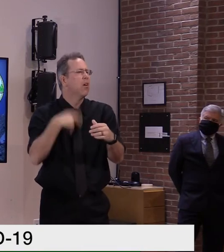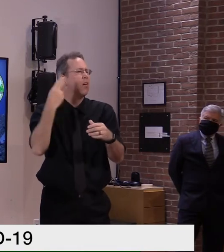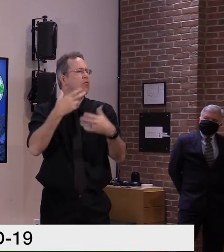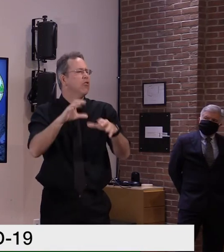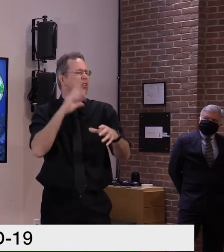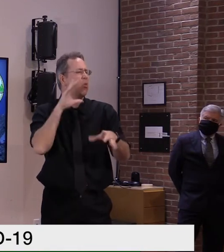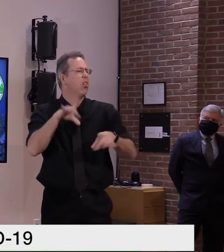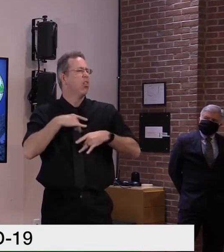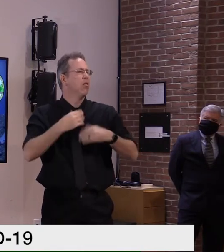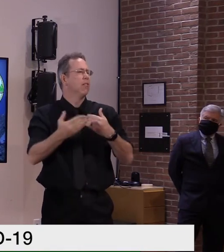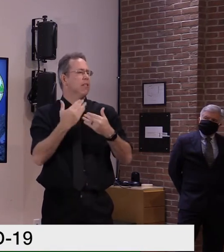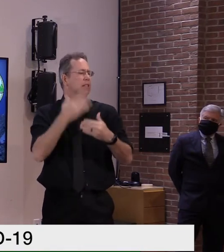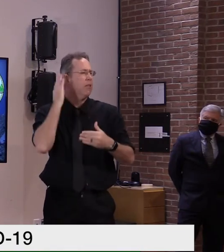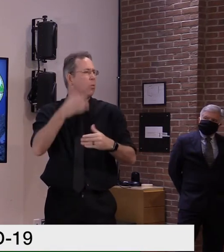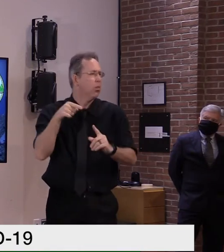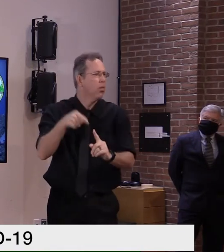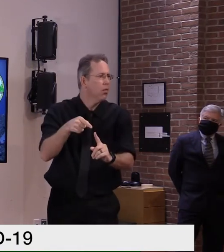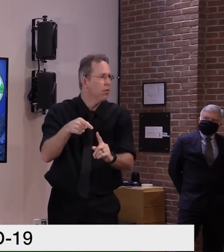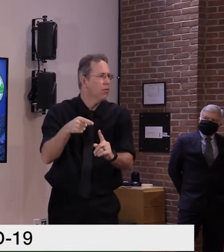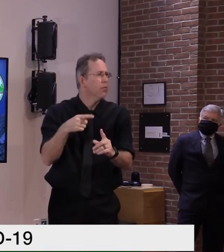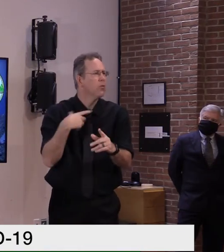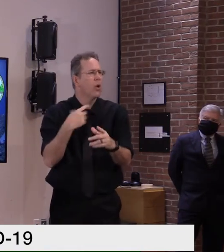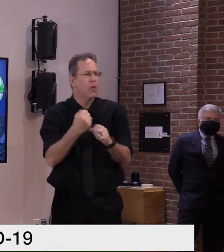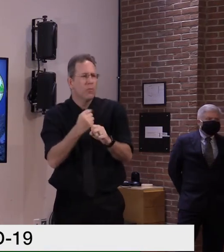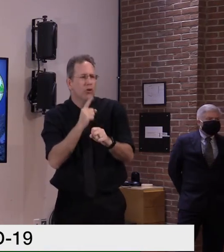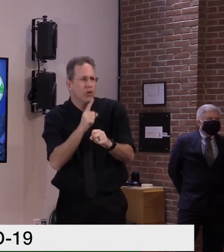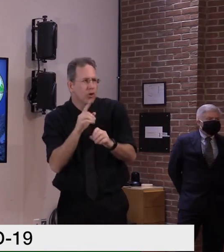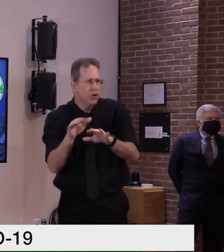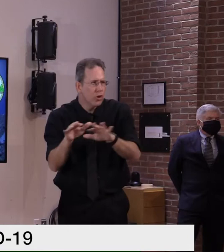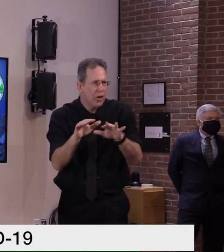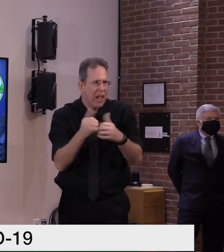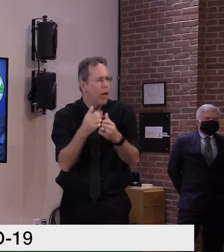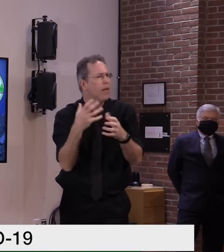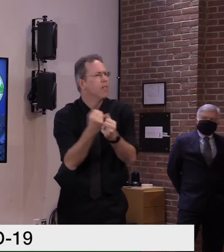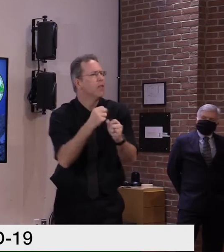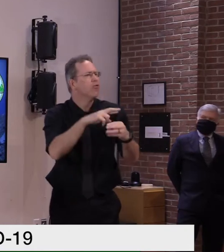regarding triage of patients and staff and cohorting of them so that